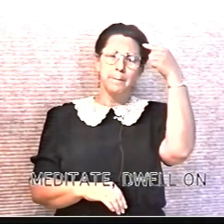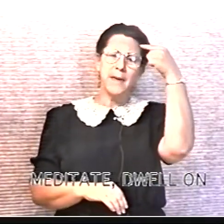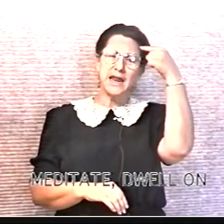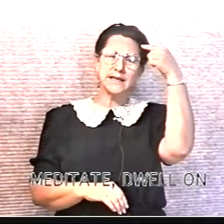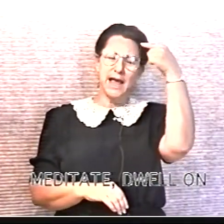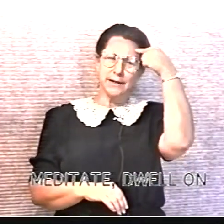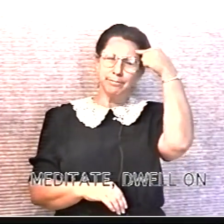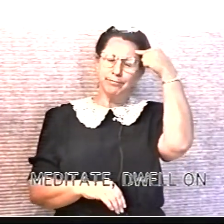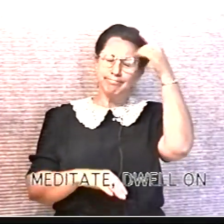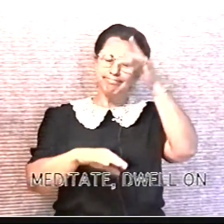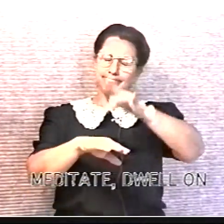Meditate,